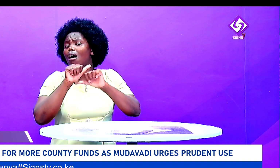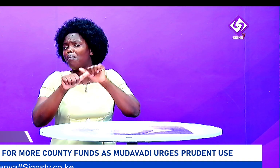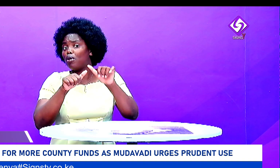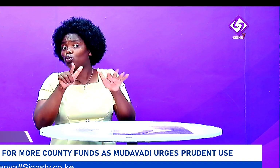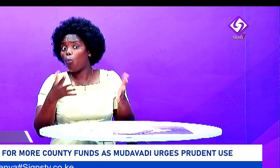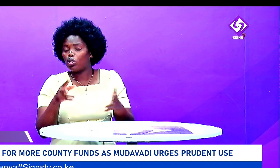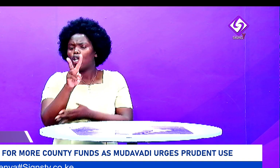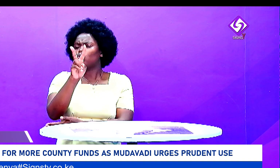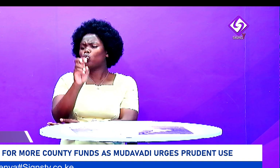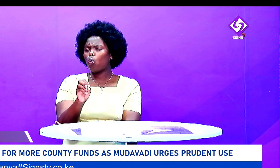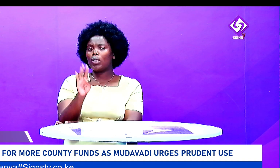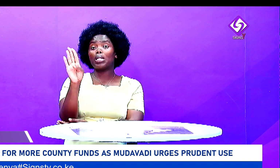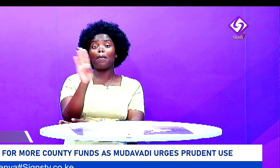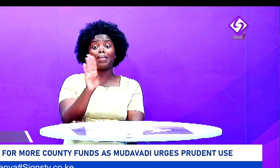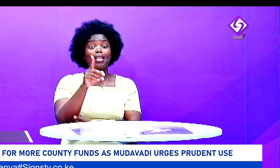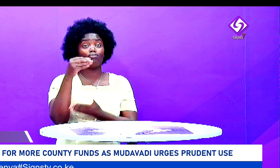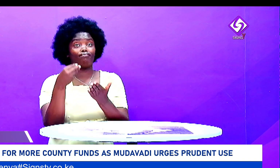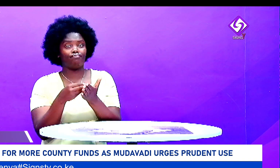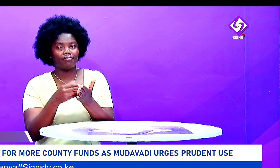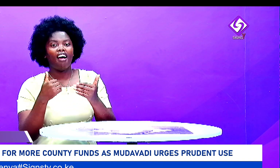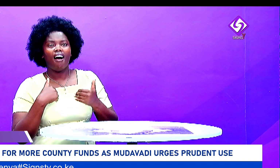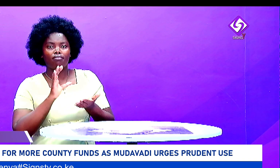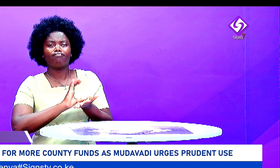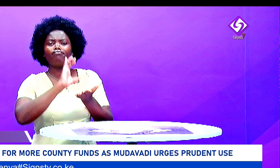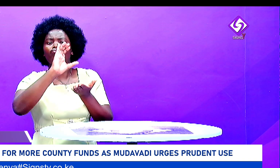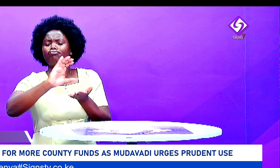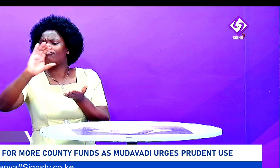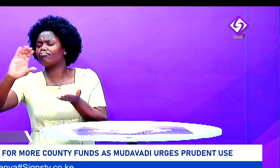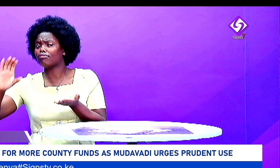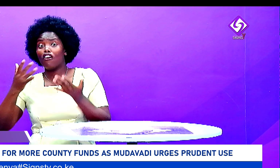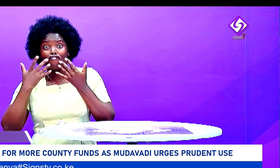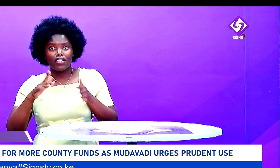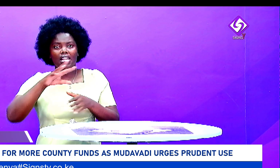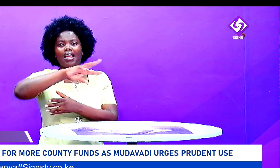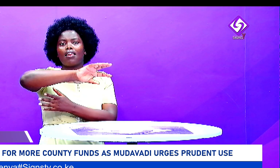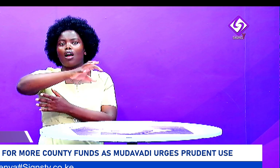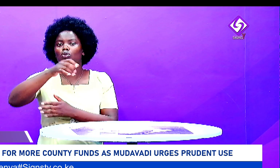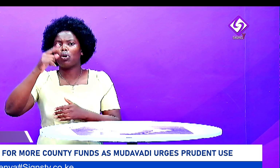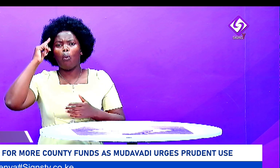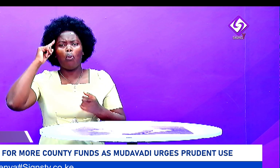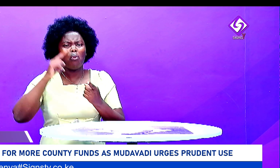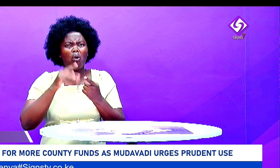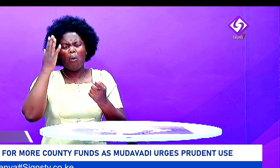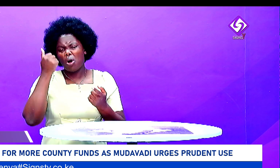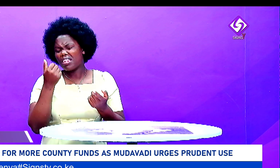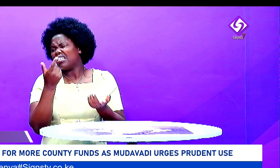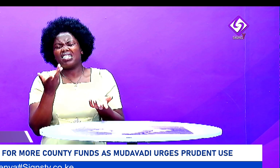that the projects worth 20 billion shillings have stalled in various counties due to